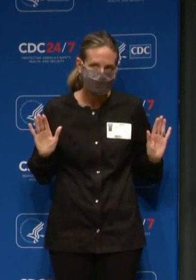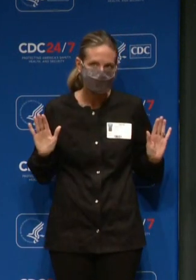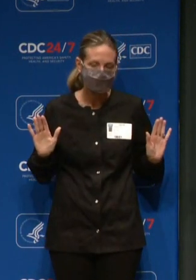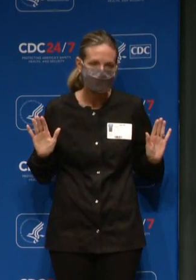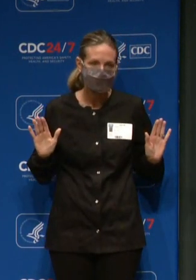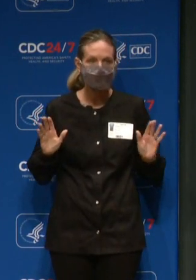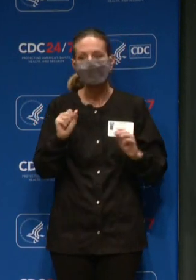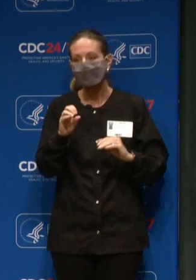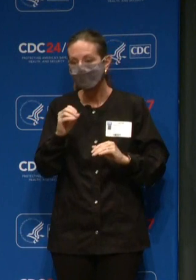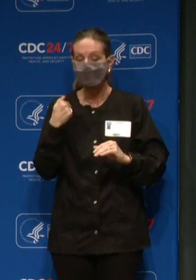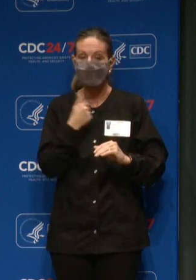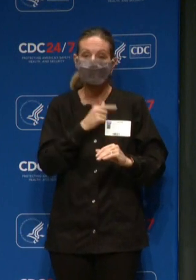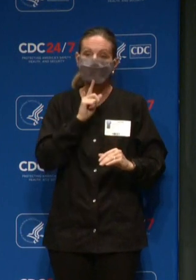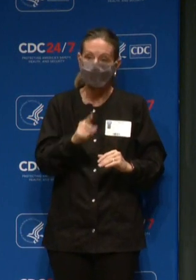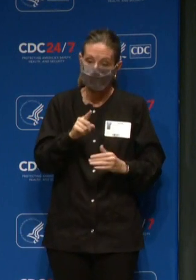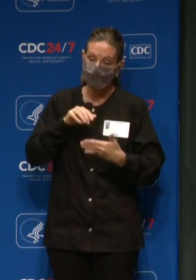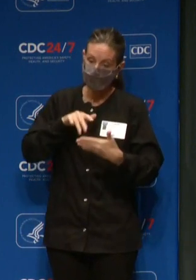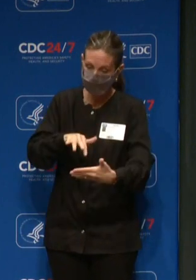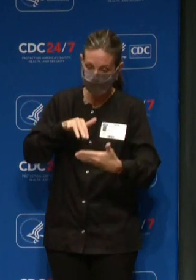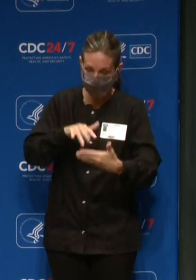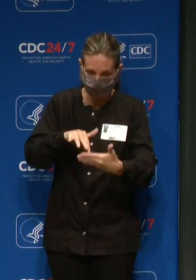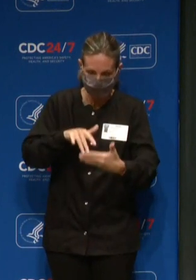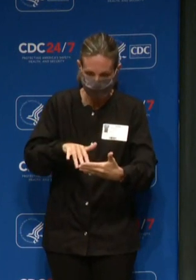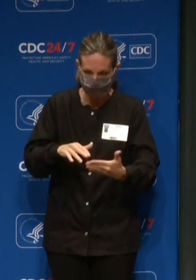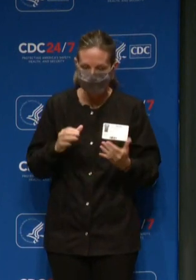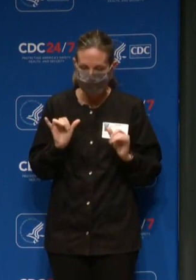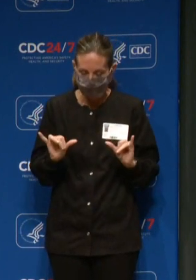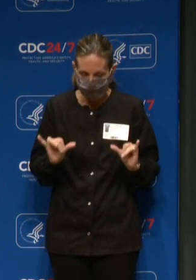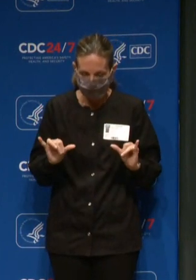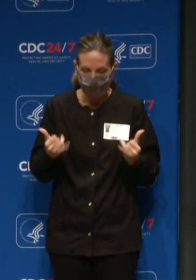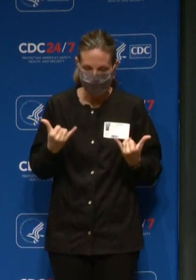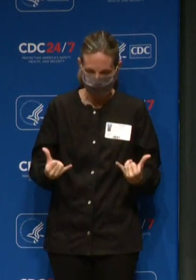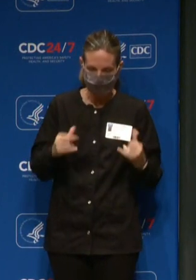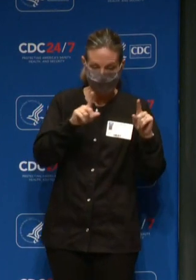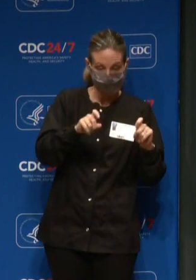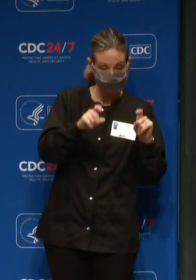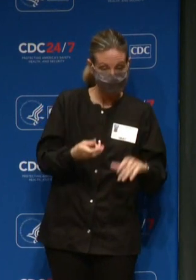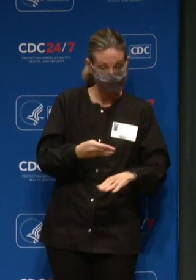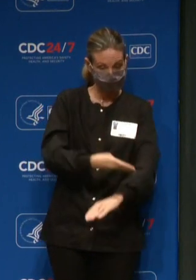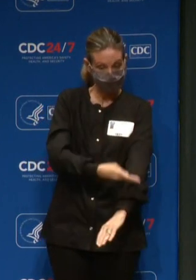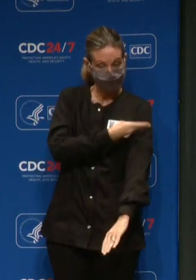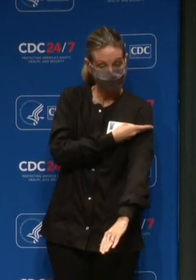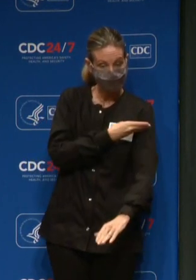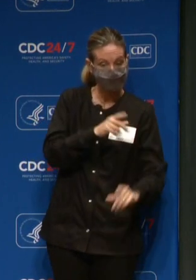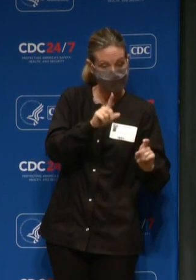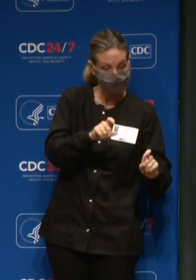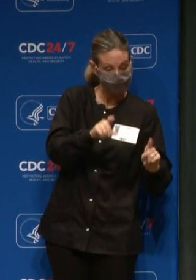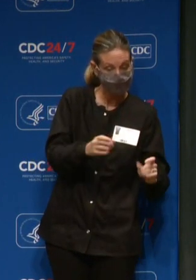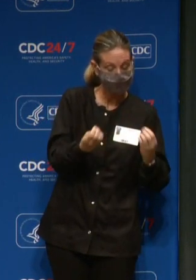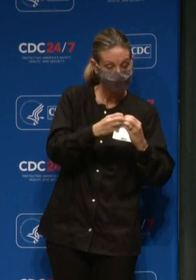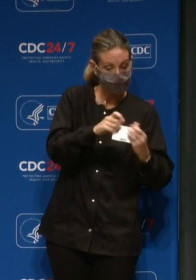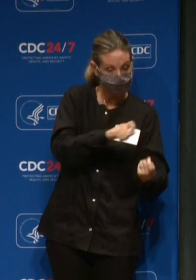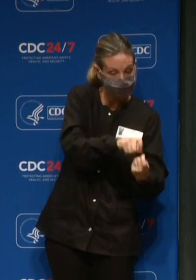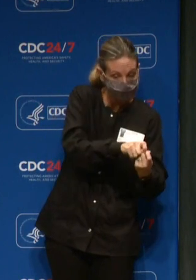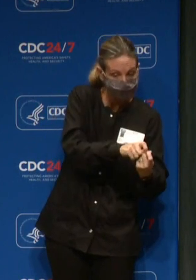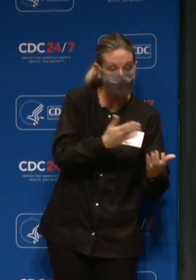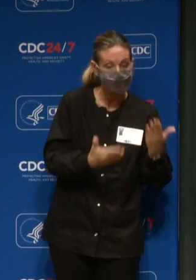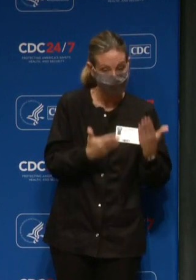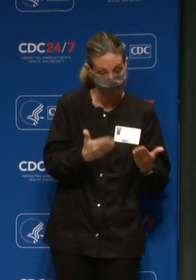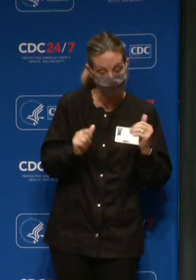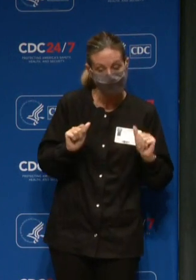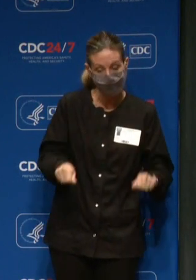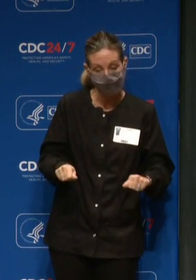that we have testing that may allow us to be more confident that if we do testing at day 5 or day 7, that we can use